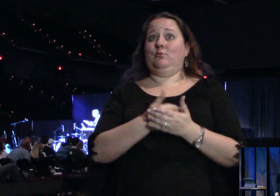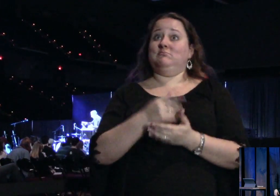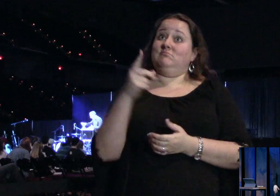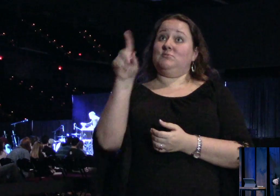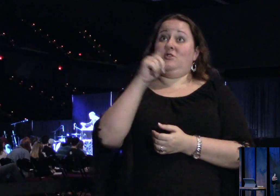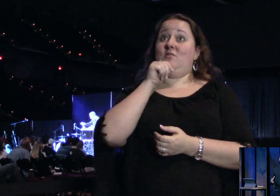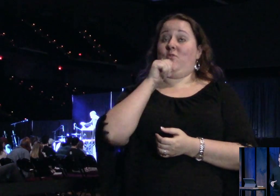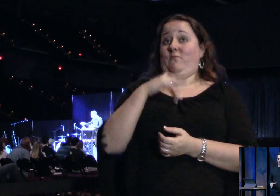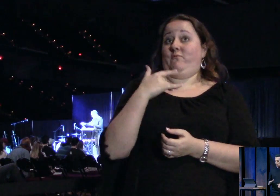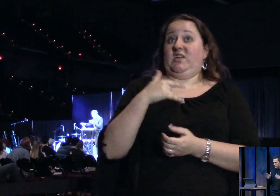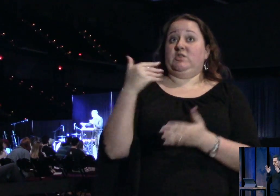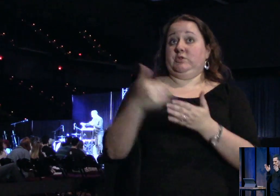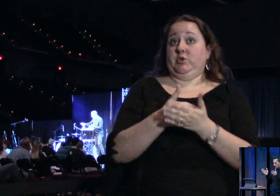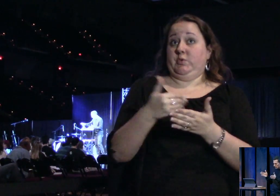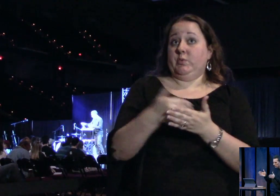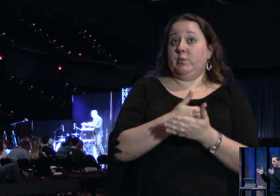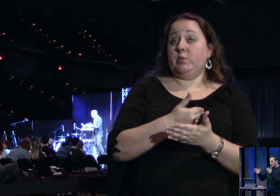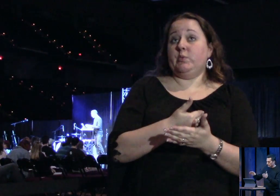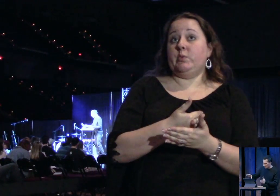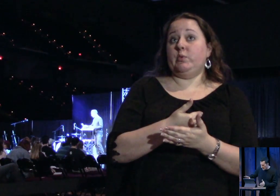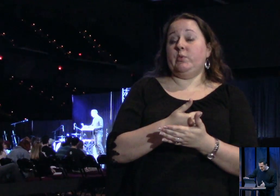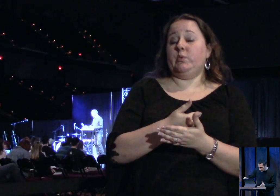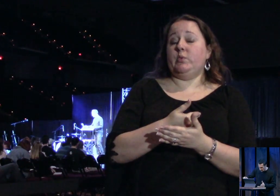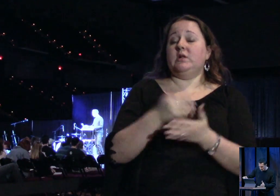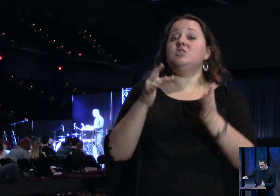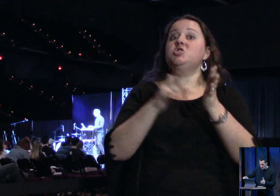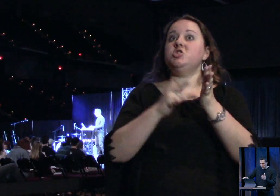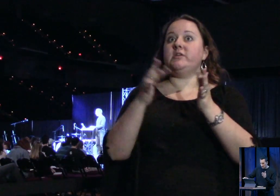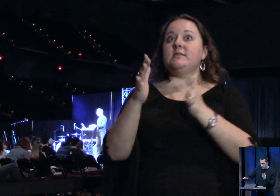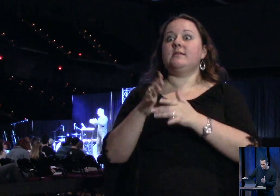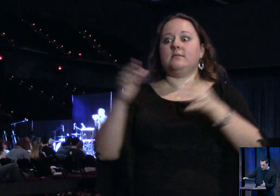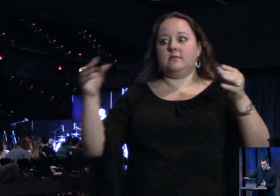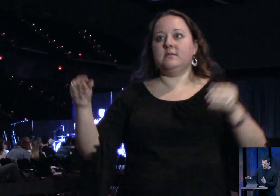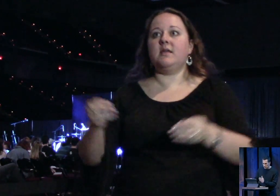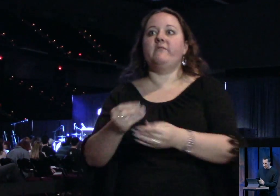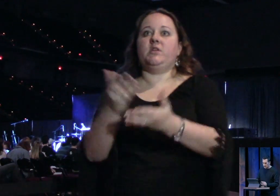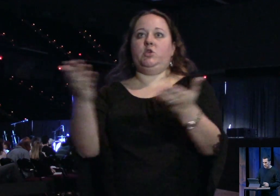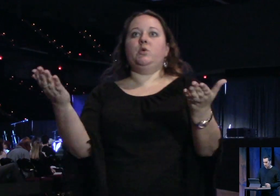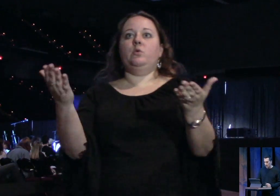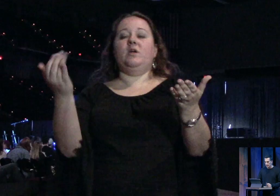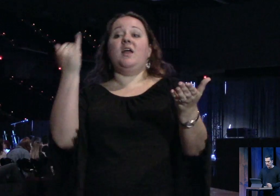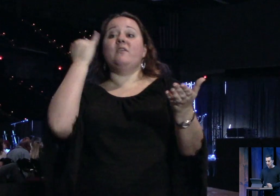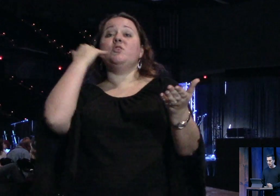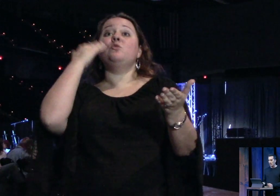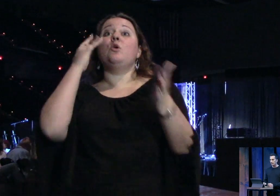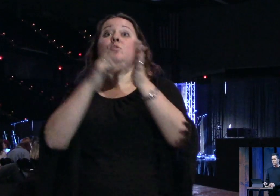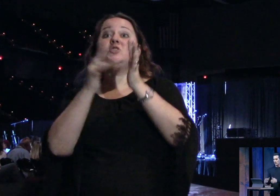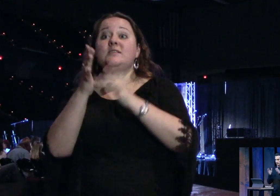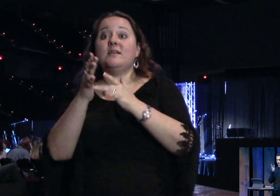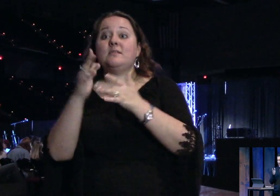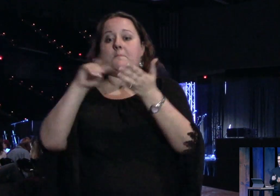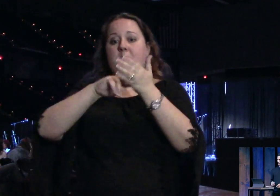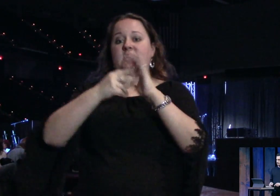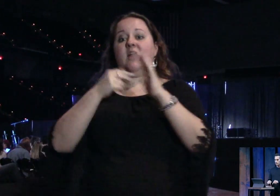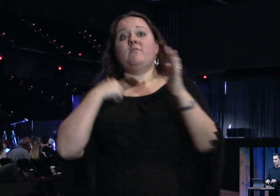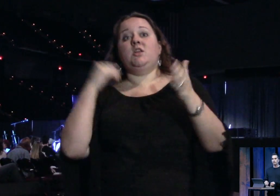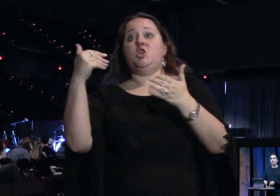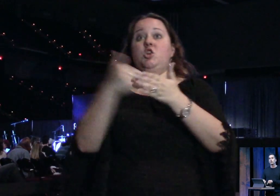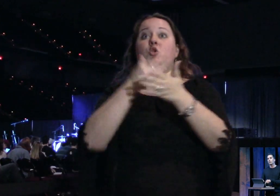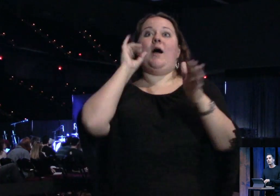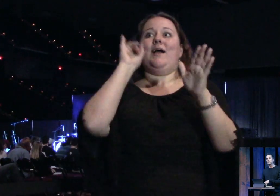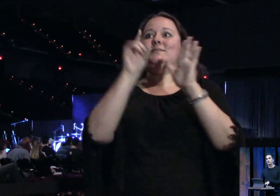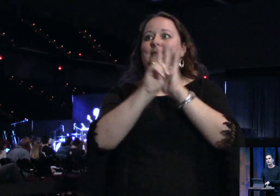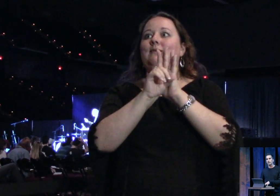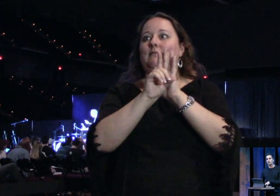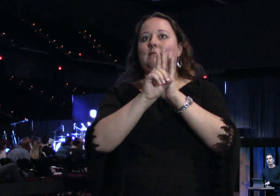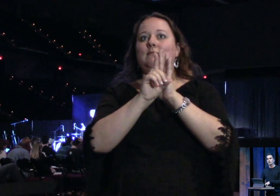don't look new and you don't feel new. Let me just tell you the reality of the newness Jesus has brought into your life. If you know Jesus, you have a